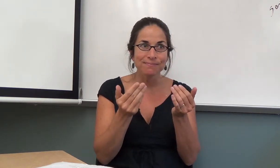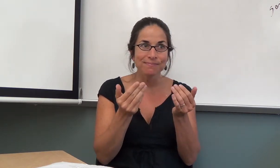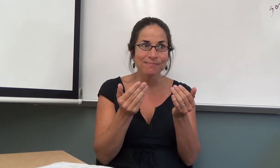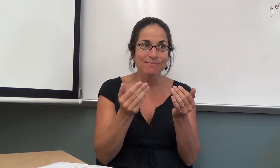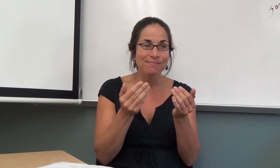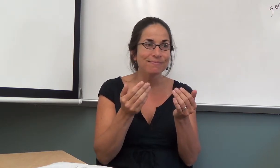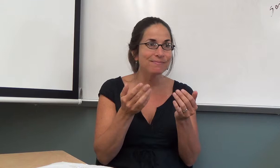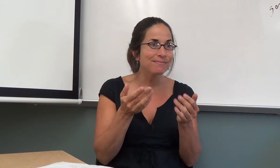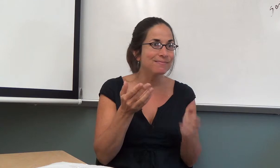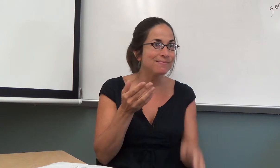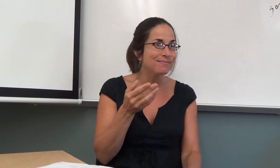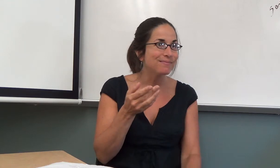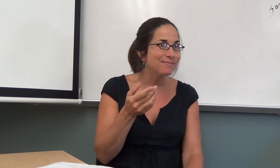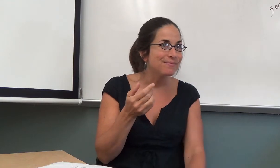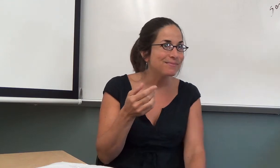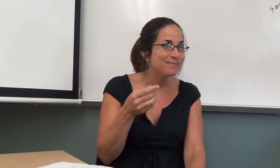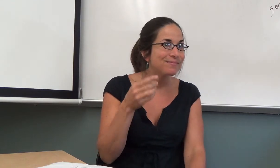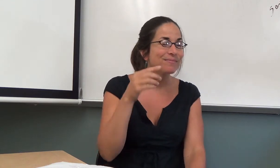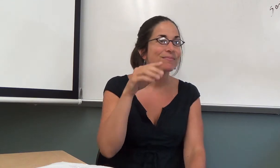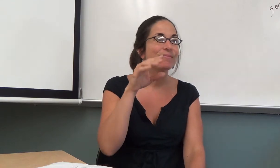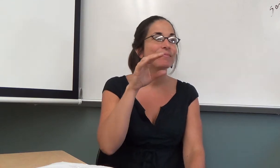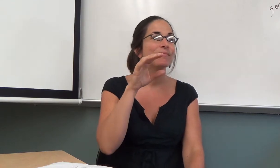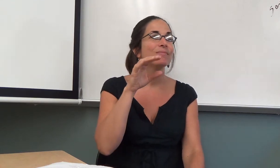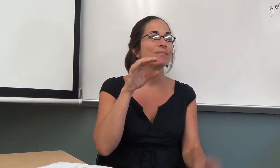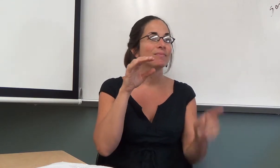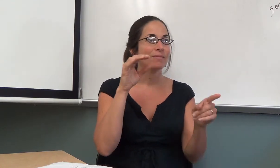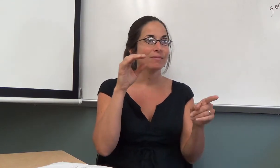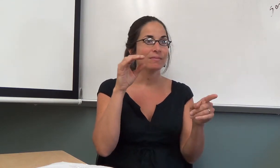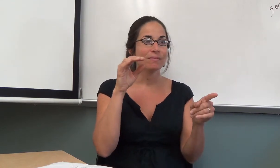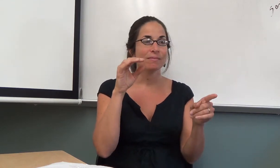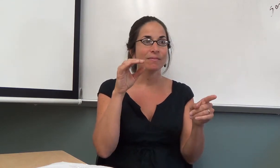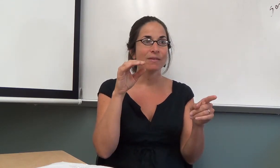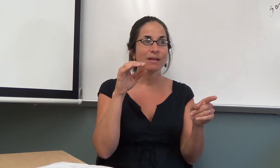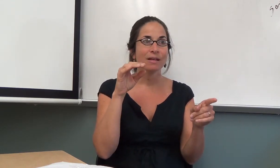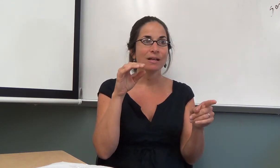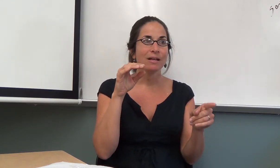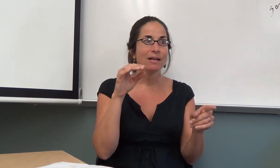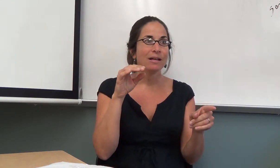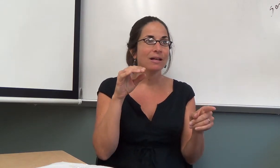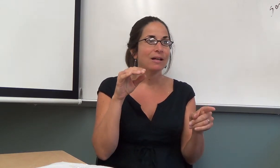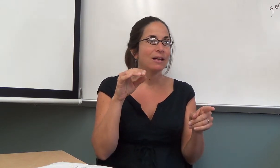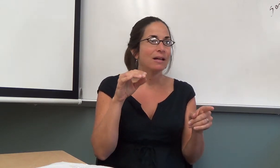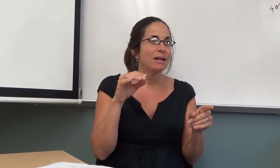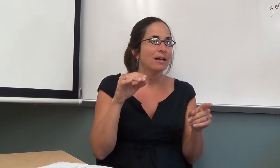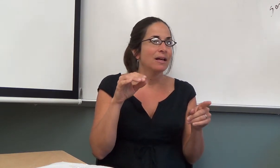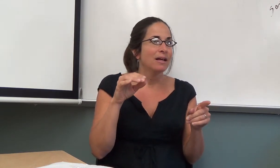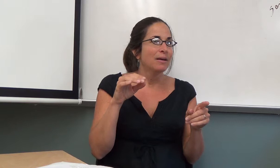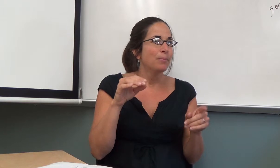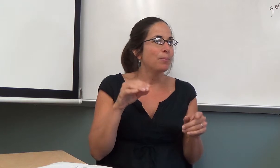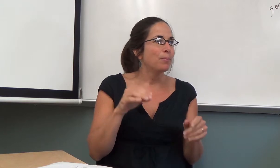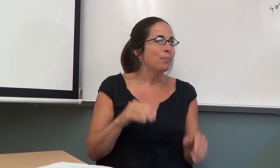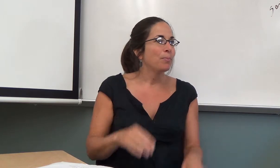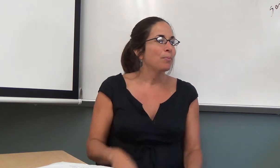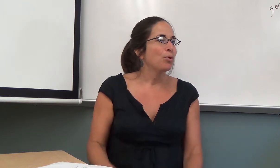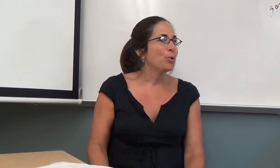what is it? What is they? the black clients. No. What part of speech is Oh. they?